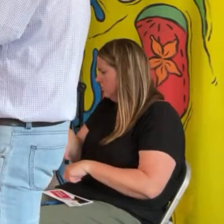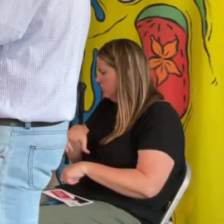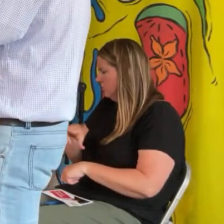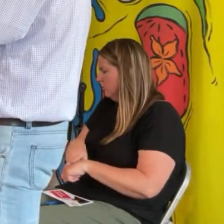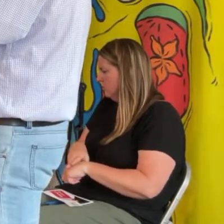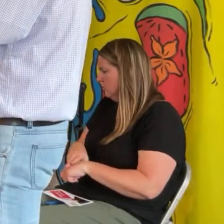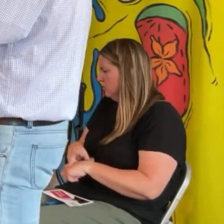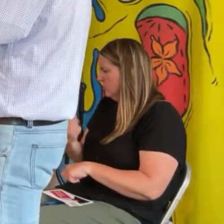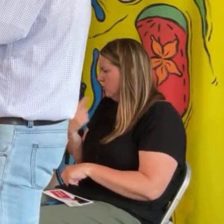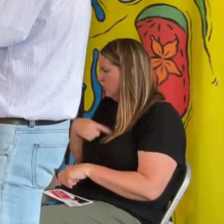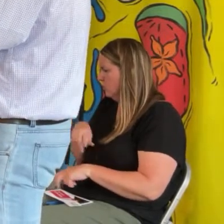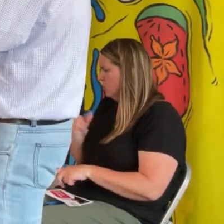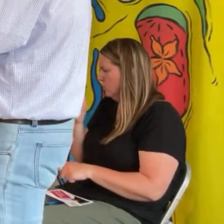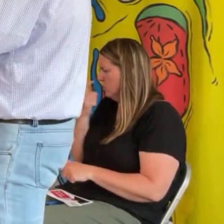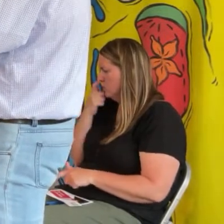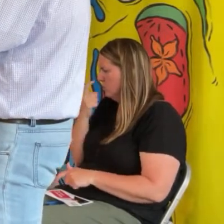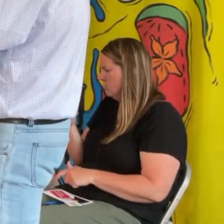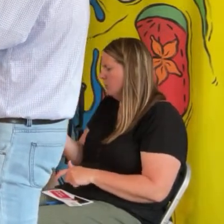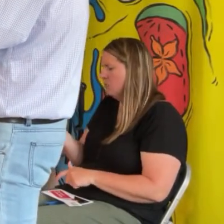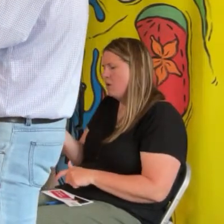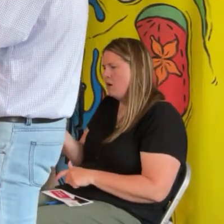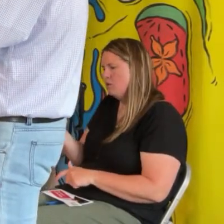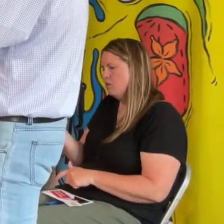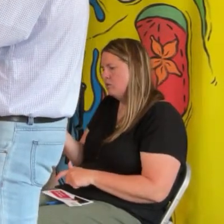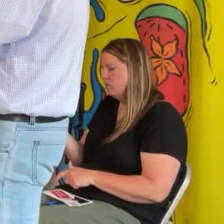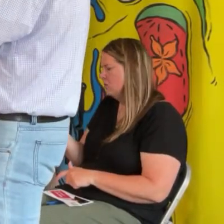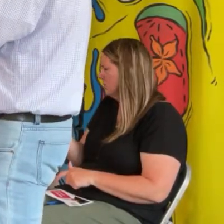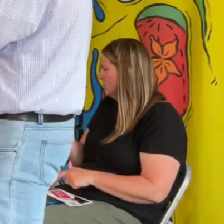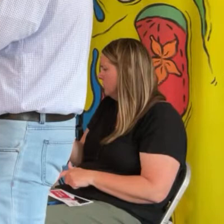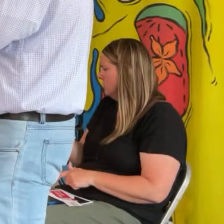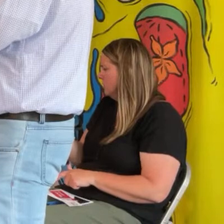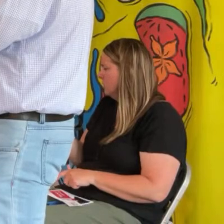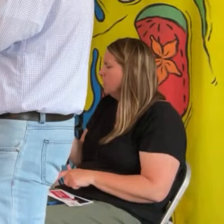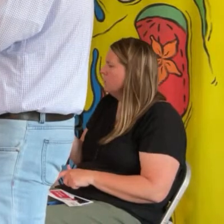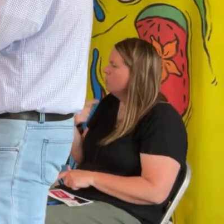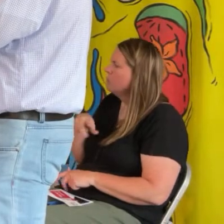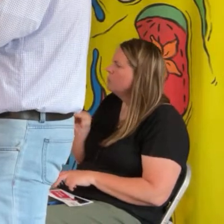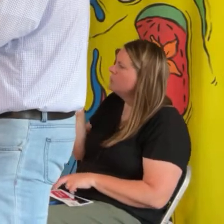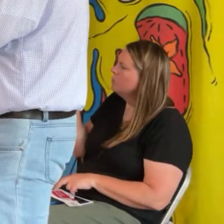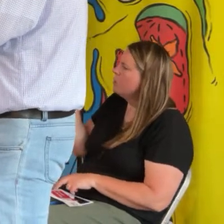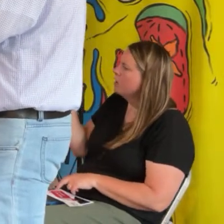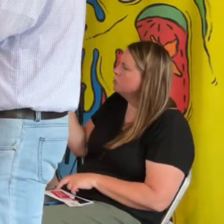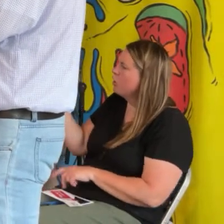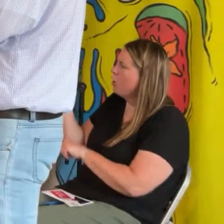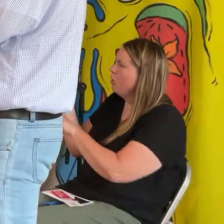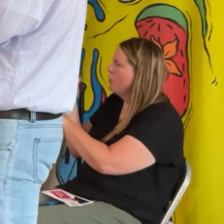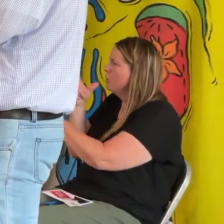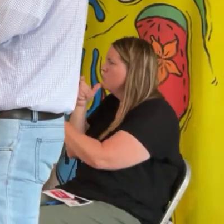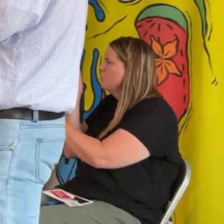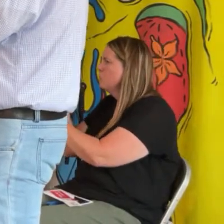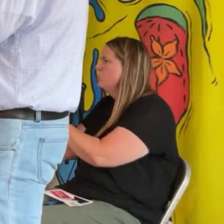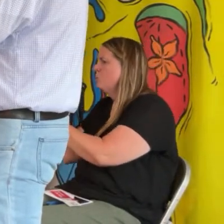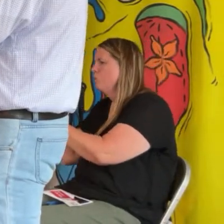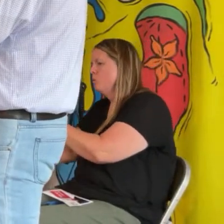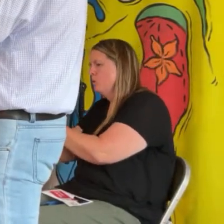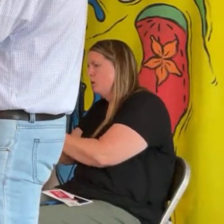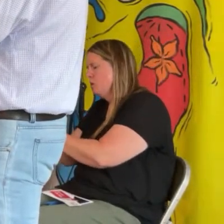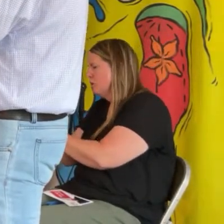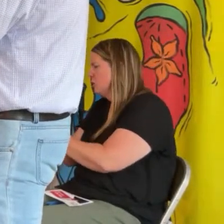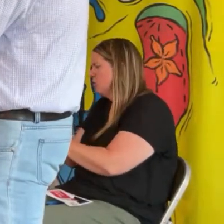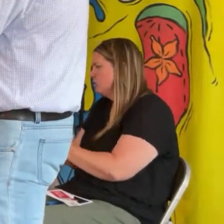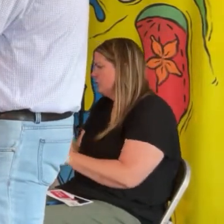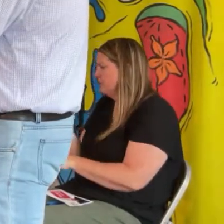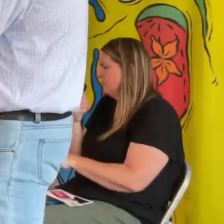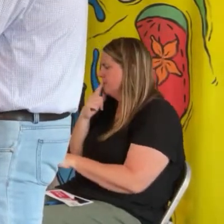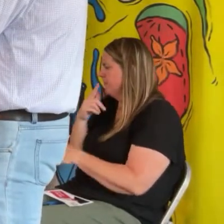nation. We watch, watch others, watch the body